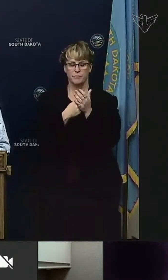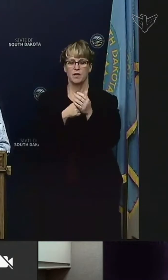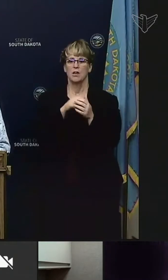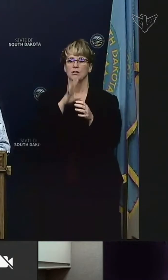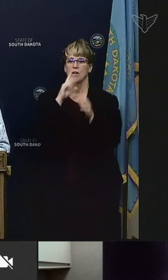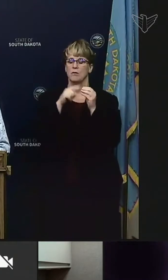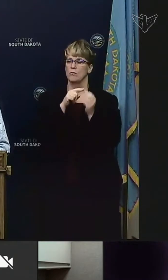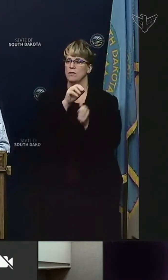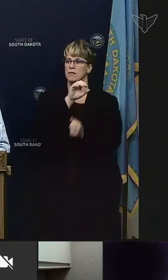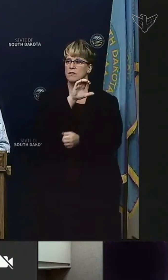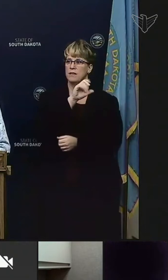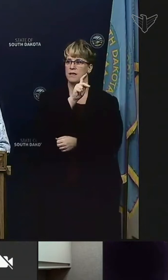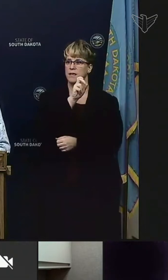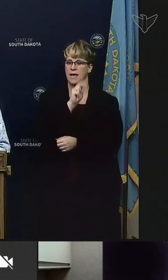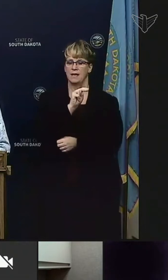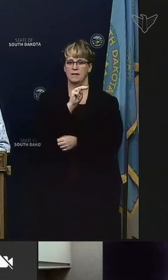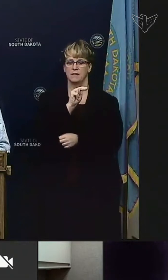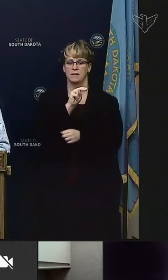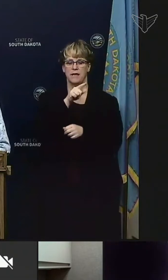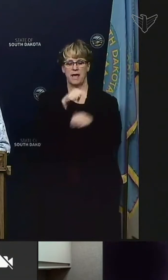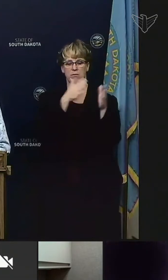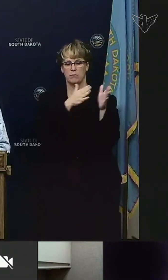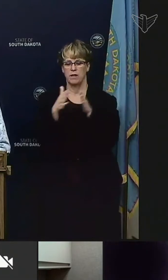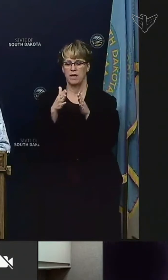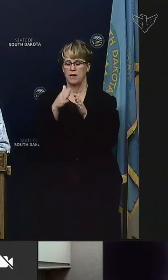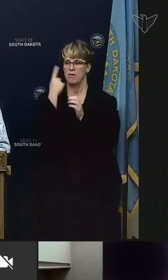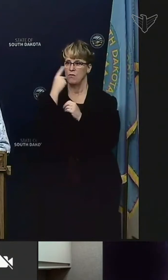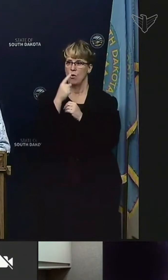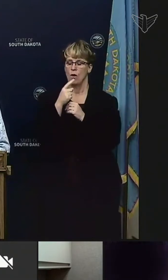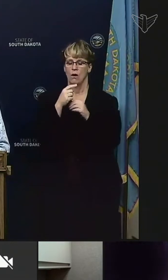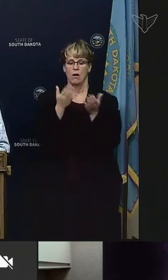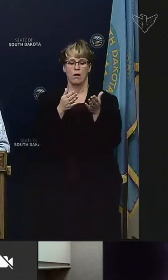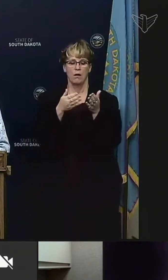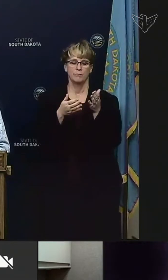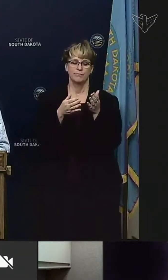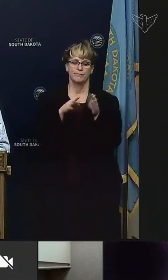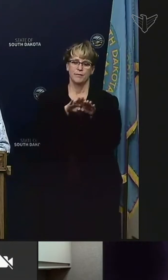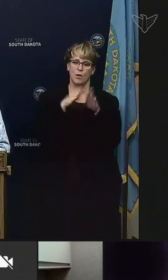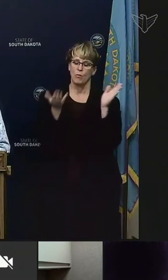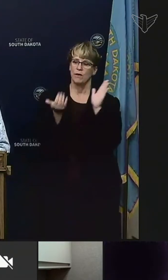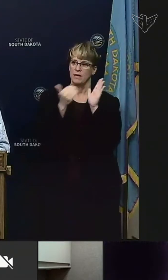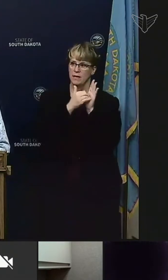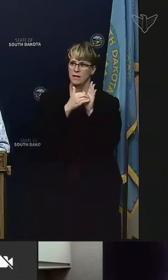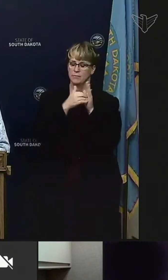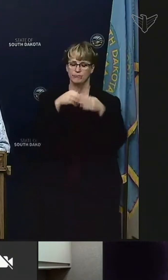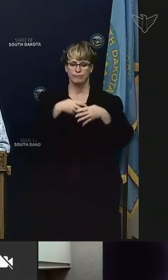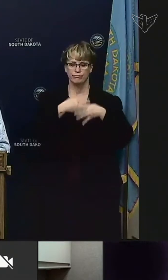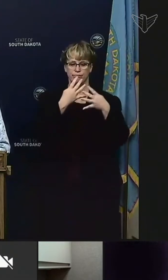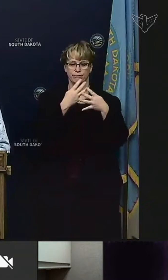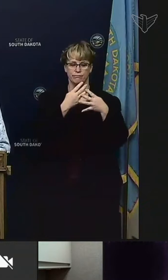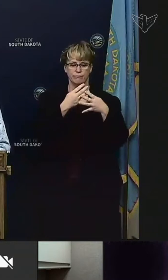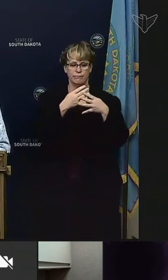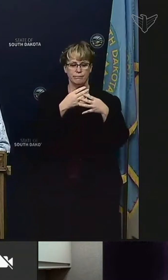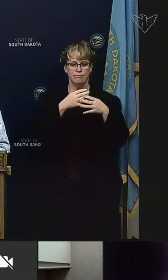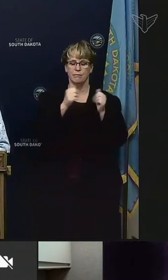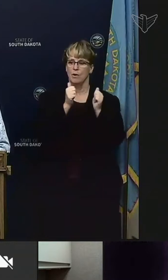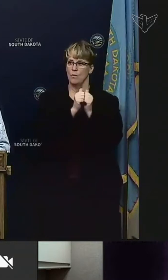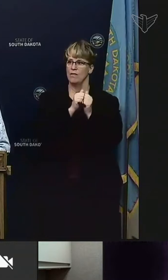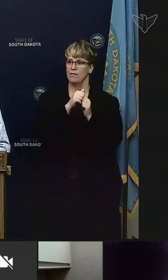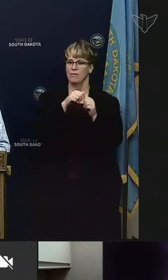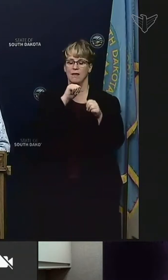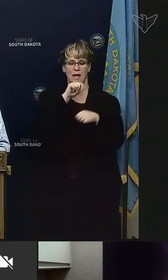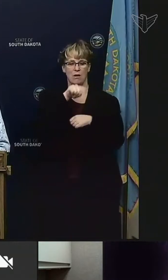Ken, the CEO of Smithfield, working on a plan to safely reopen the plant and get it back online to bring some relief not only to our